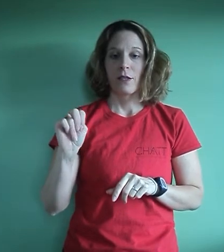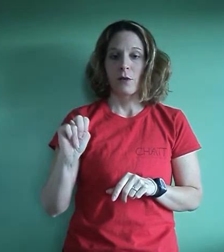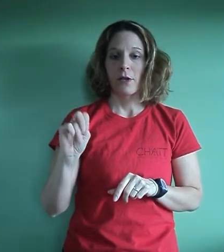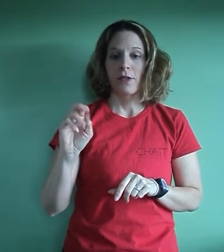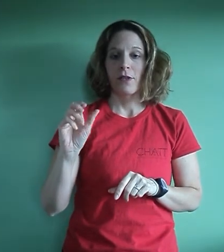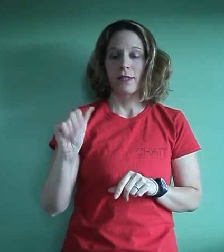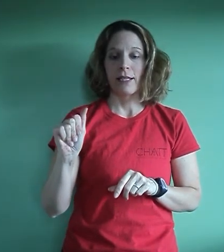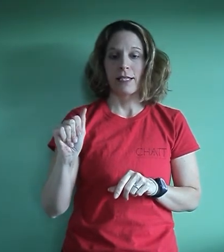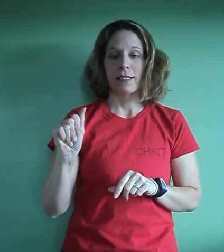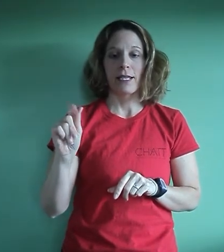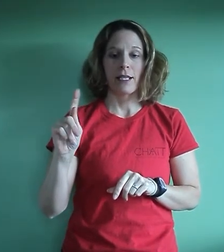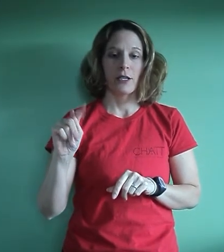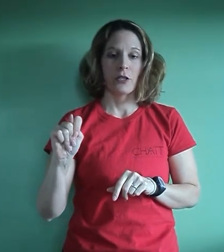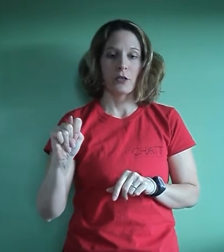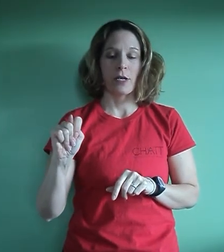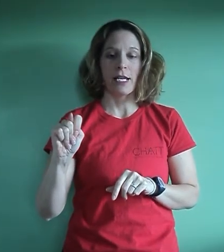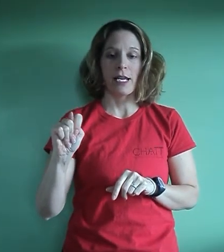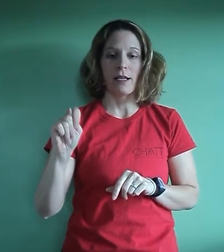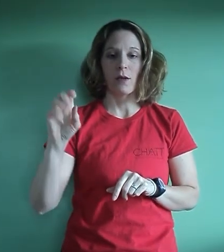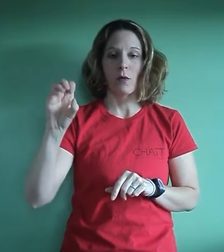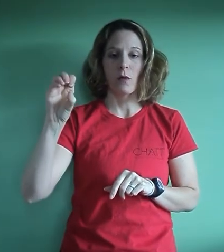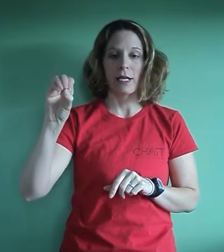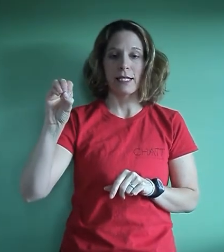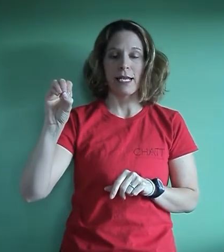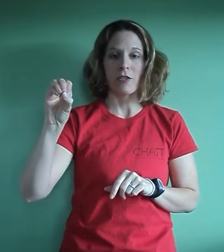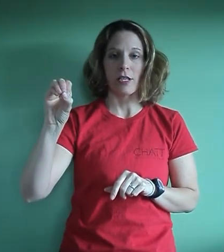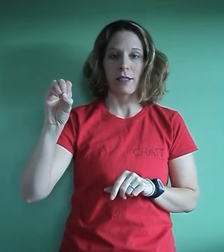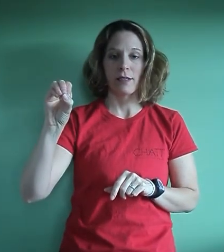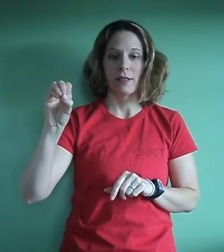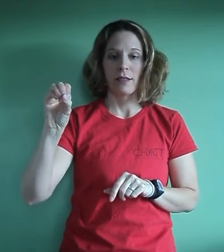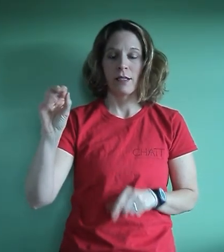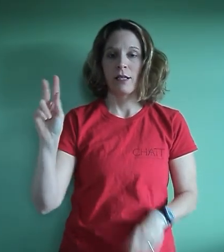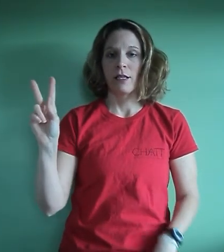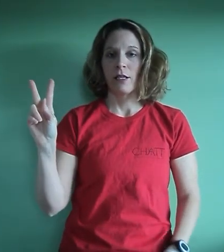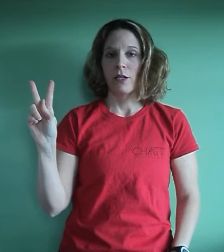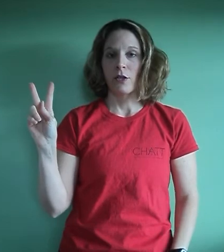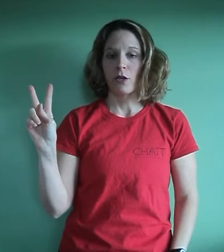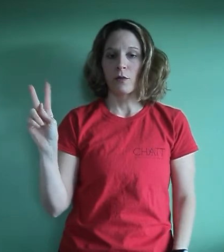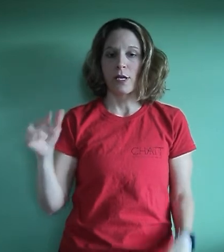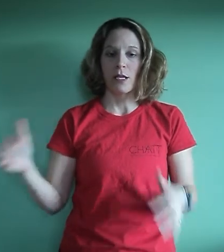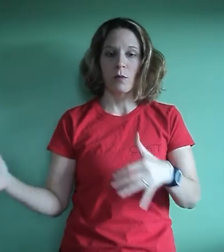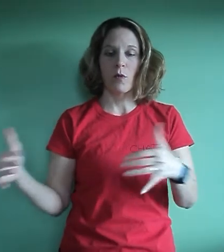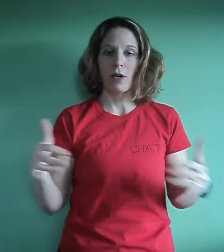North Atlantic Treaty Organization, the Korean War,